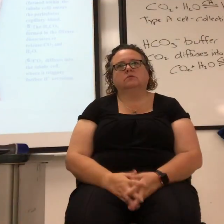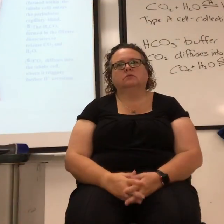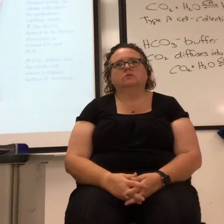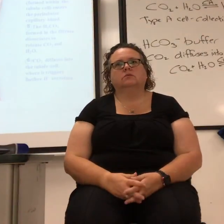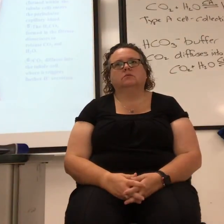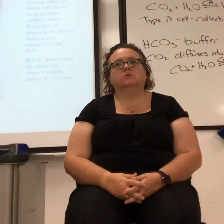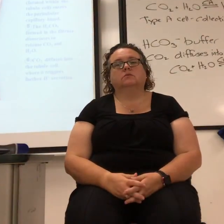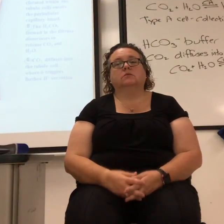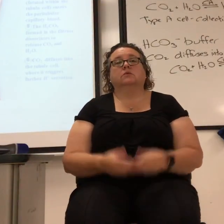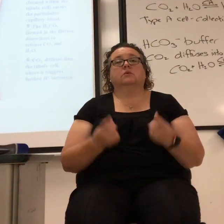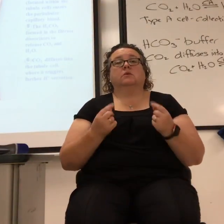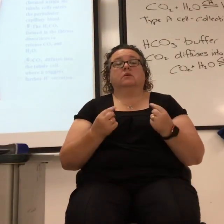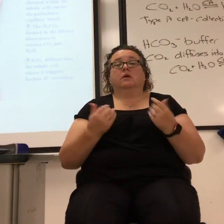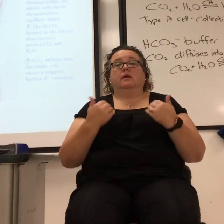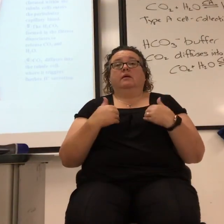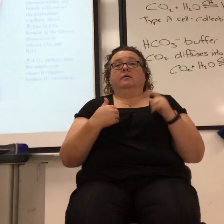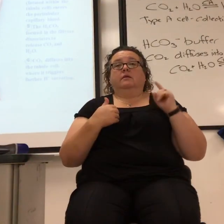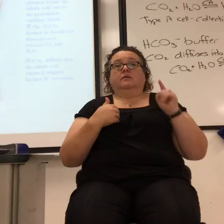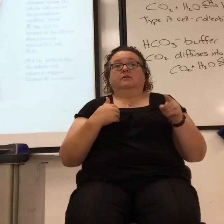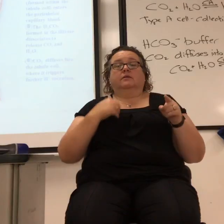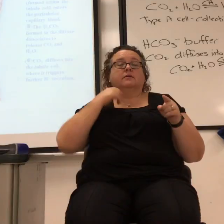You're taking this,